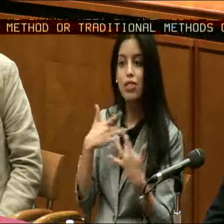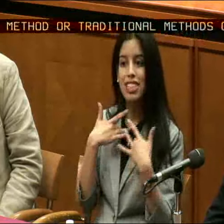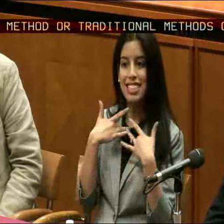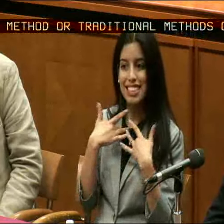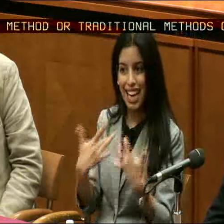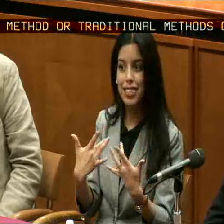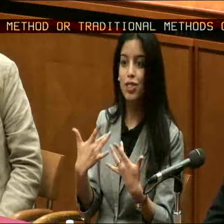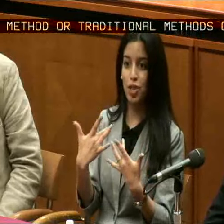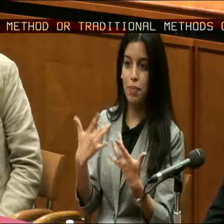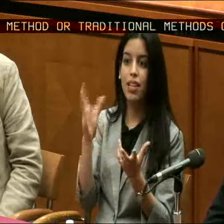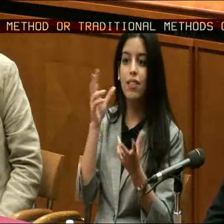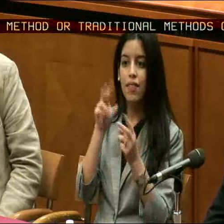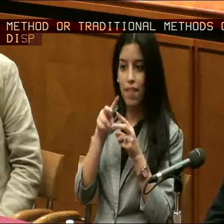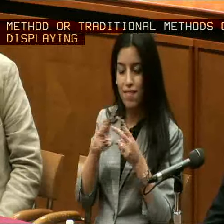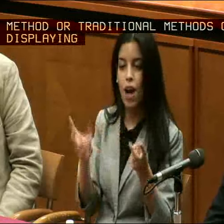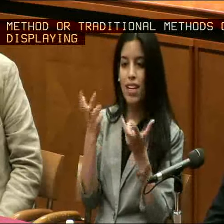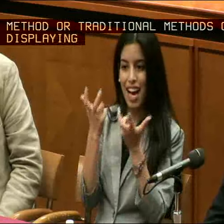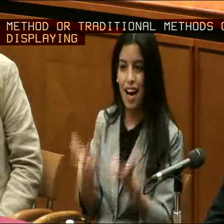who was out in public.